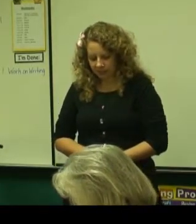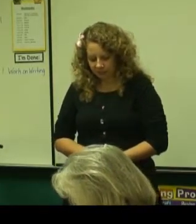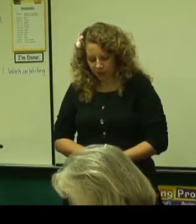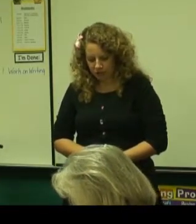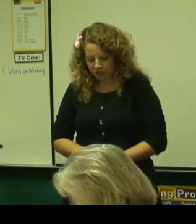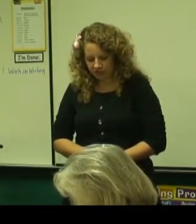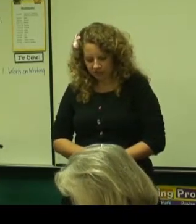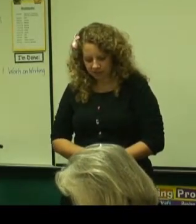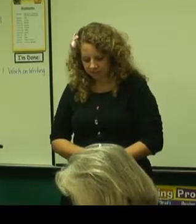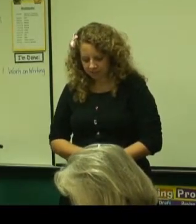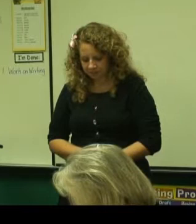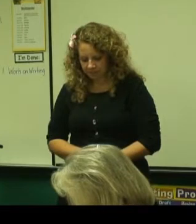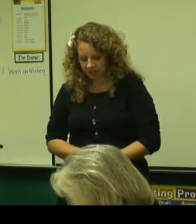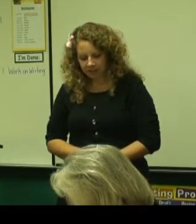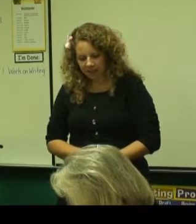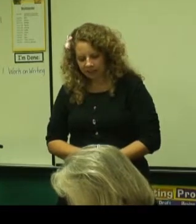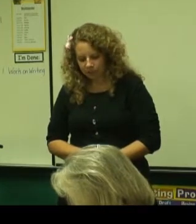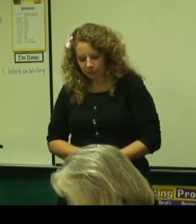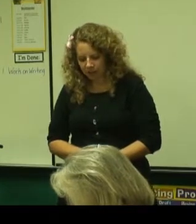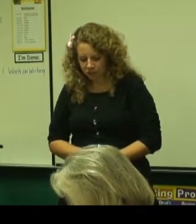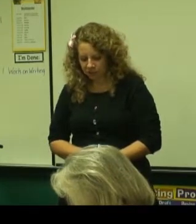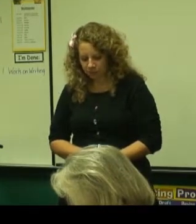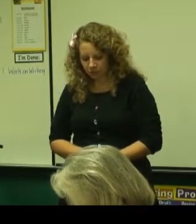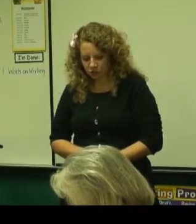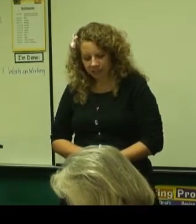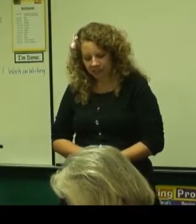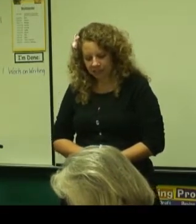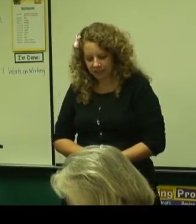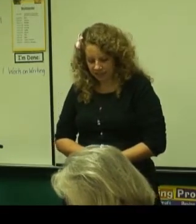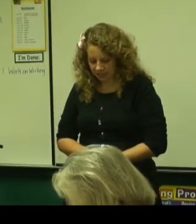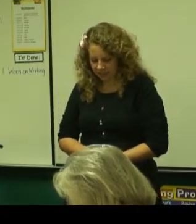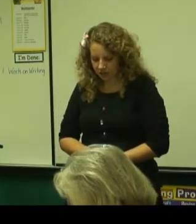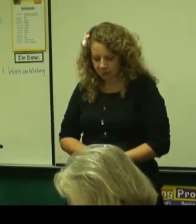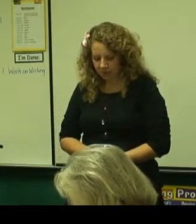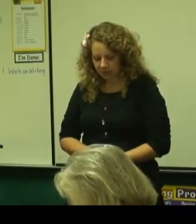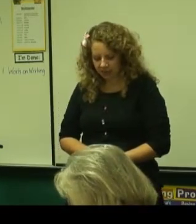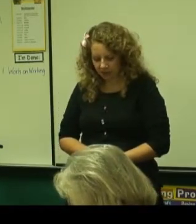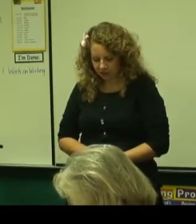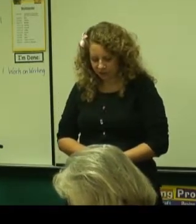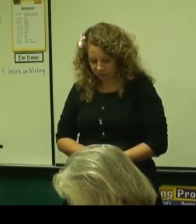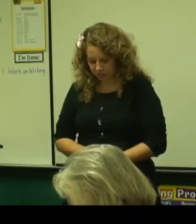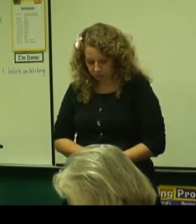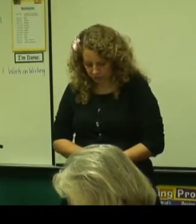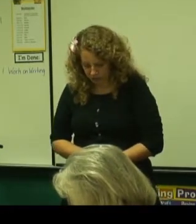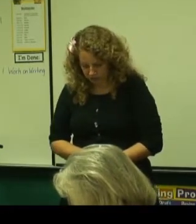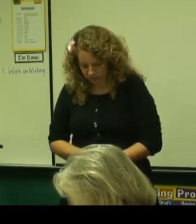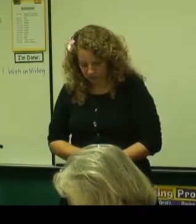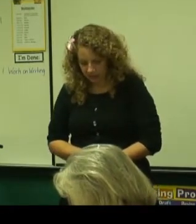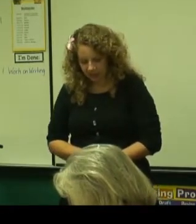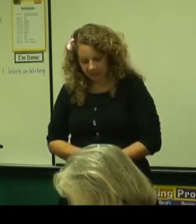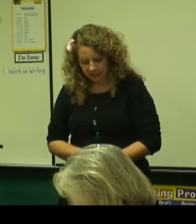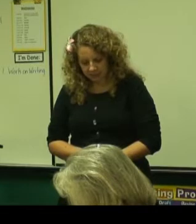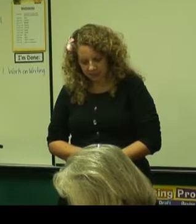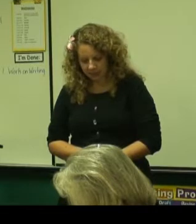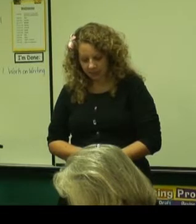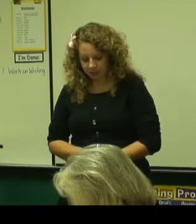negative questions. Yes/no questions which contain negatives are made like other yes/no questions, except that the